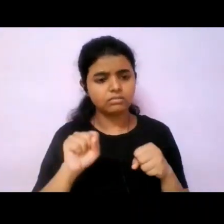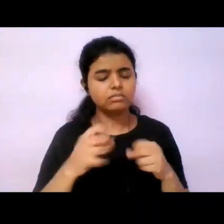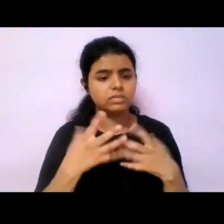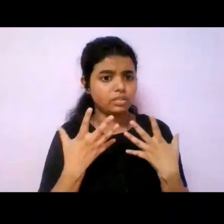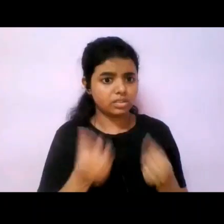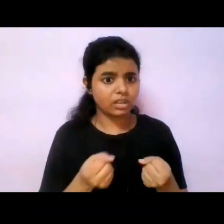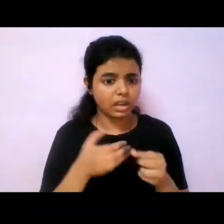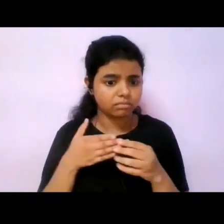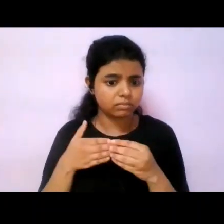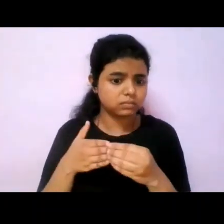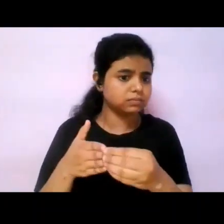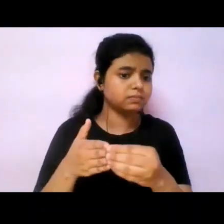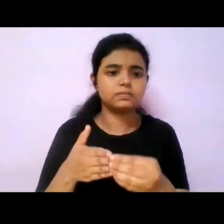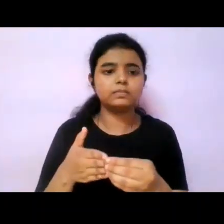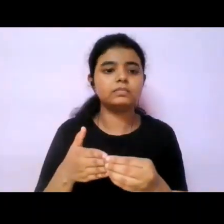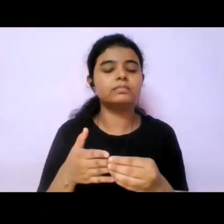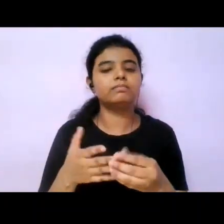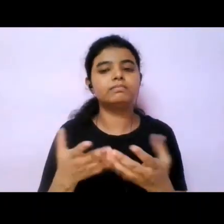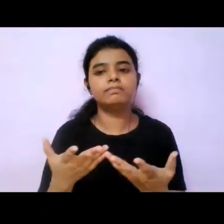of course.